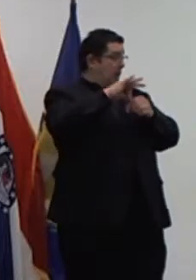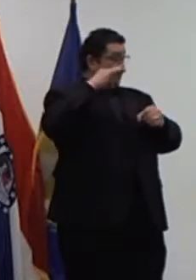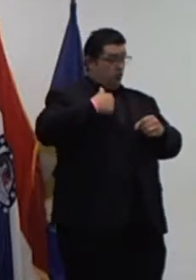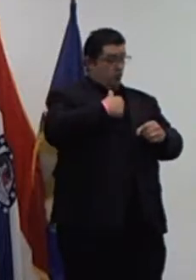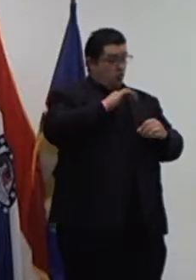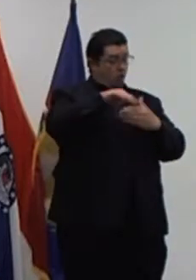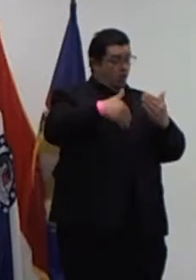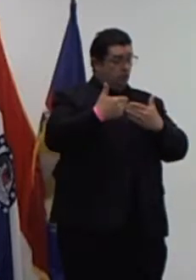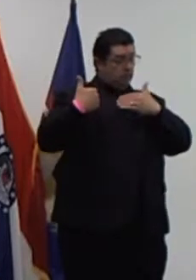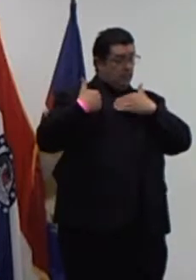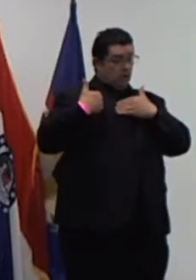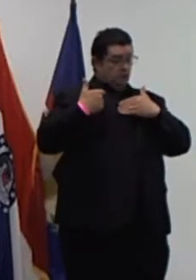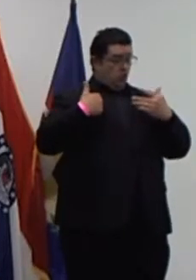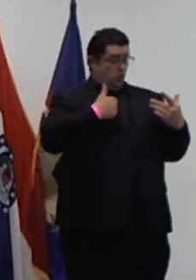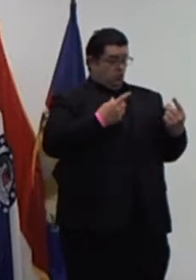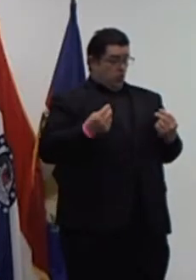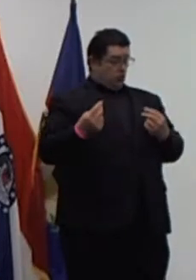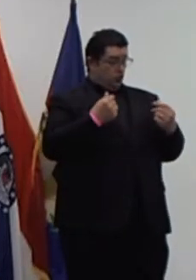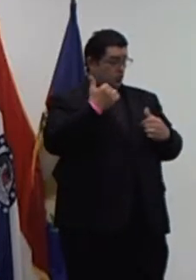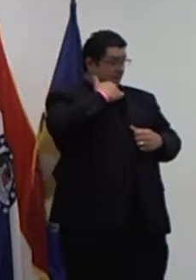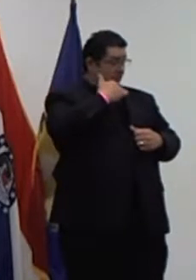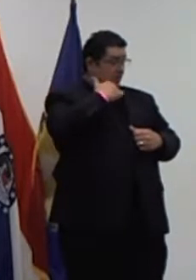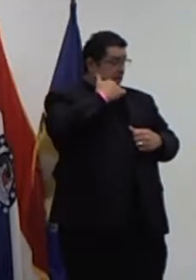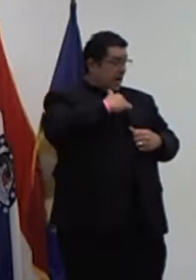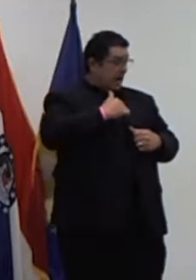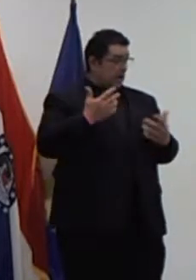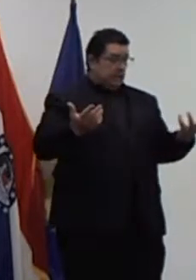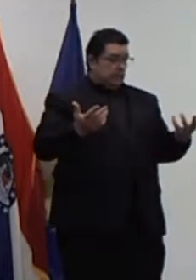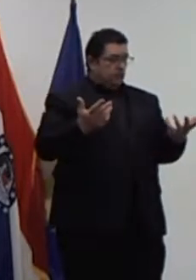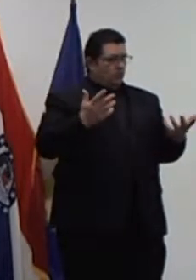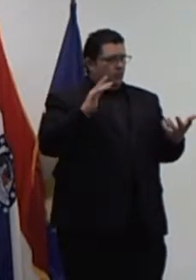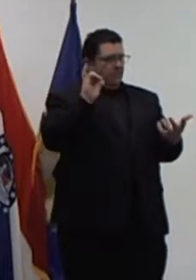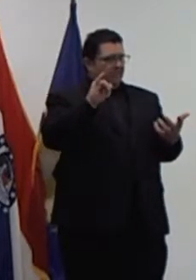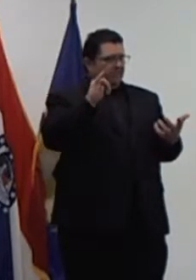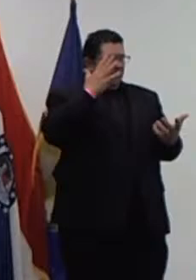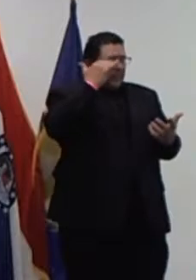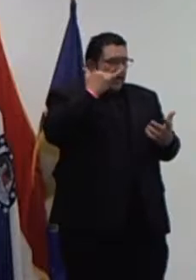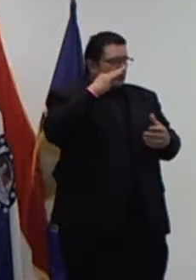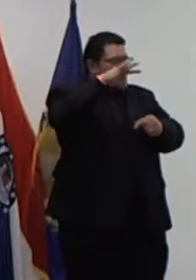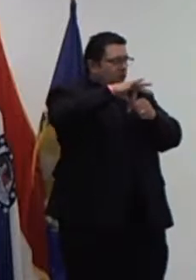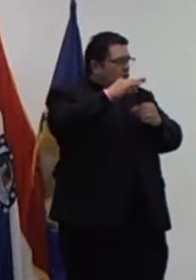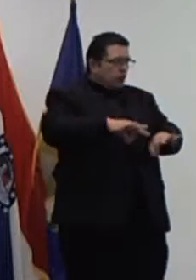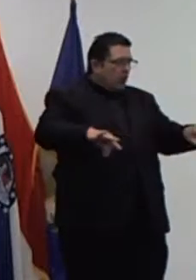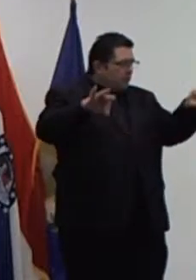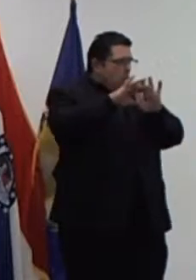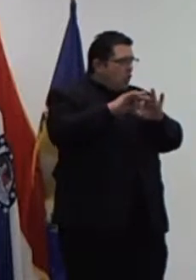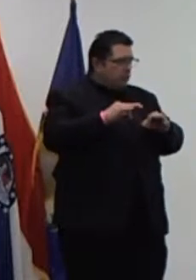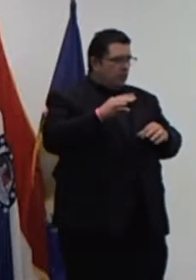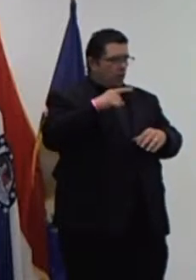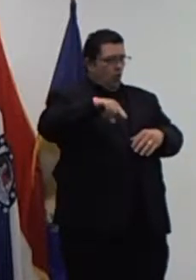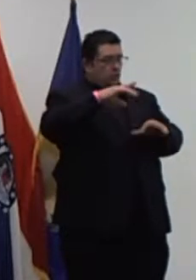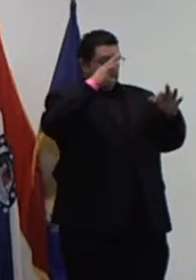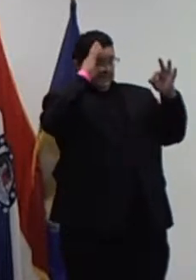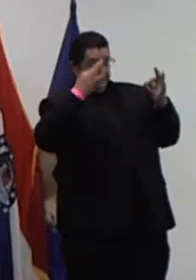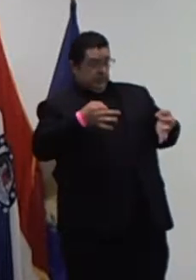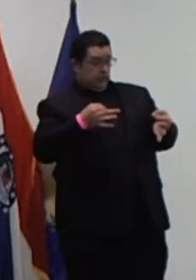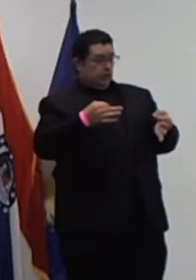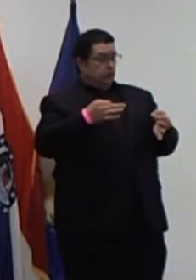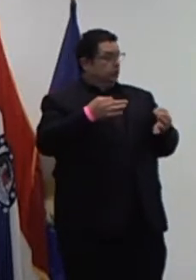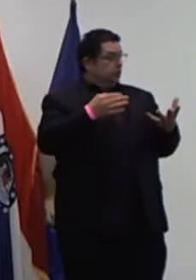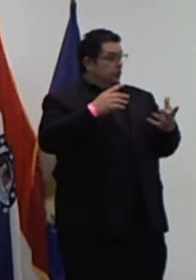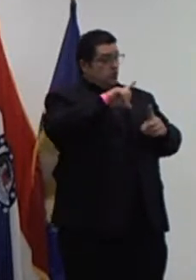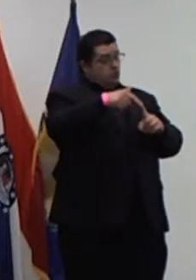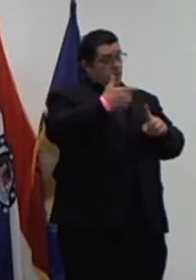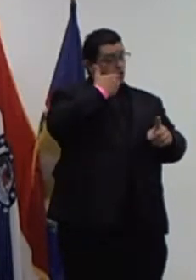what we do every day as elected officials, and I think that's why voting is so important. That's why those decisions we make, for when